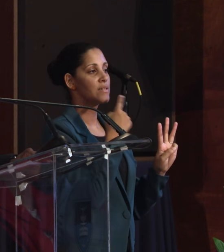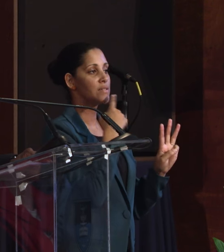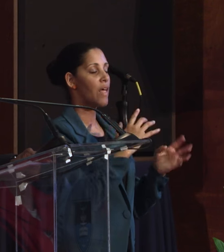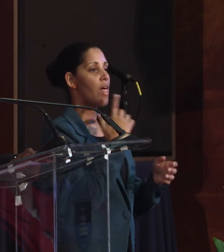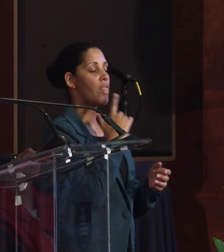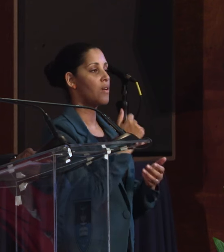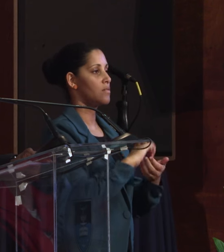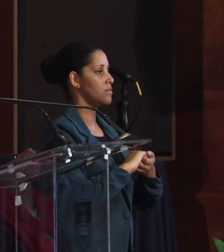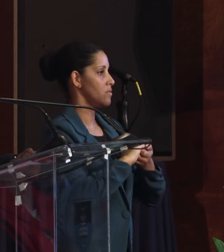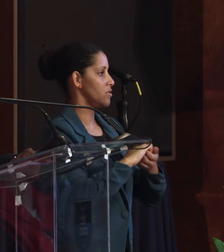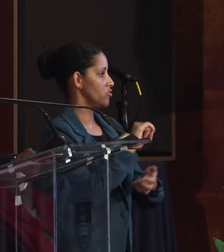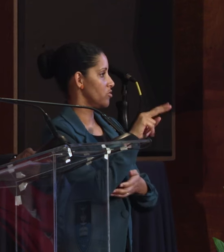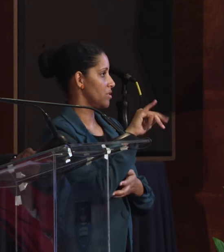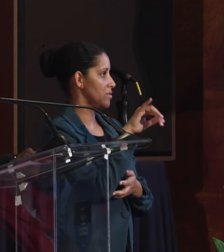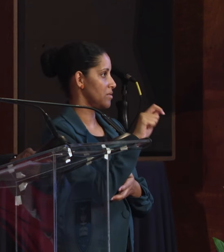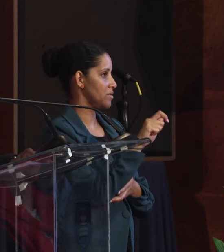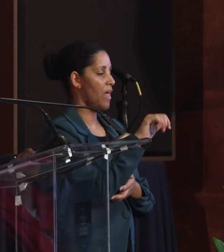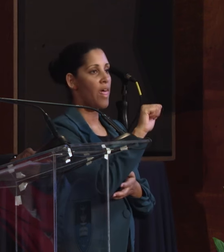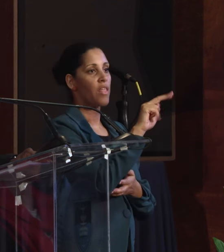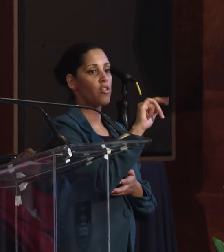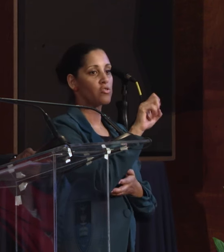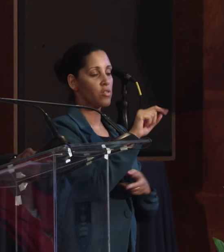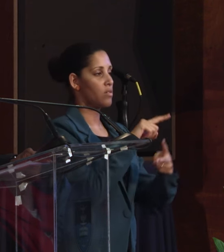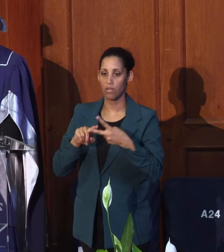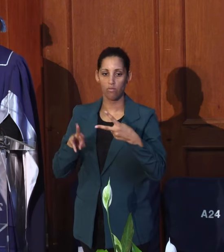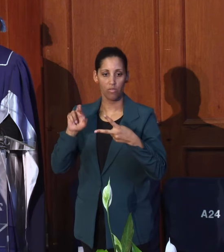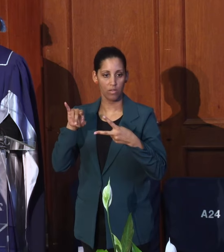by Benny Anderson, Bjorn Ulvaeus, and Tim Rice.